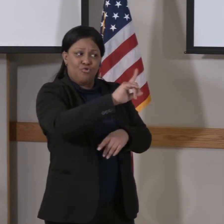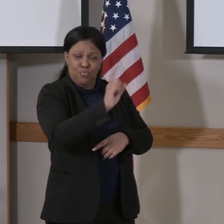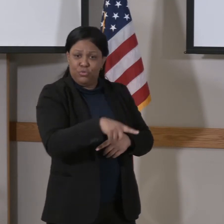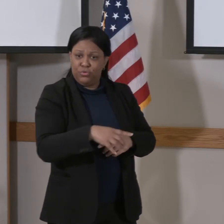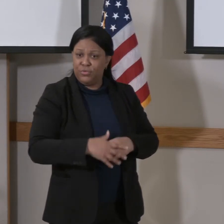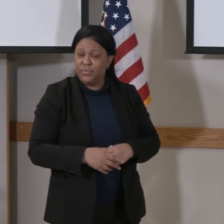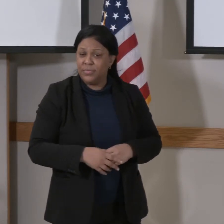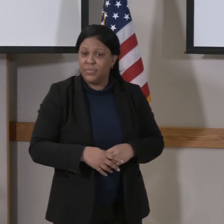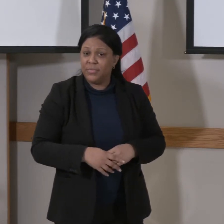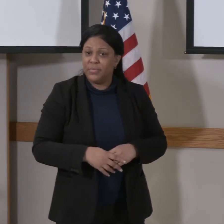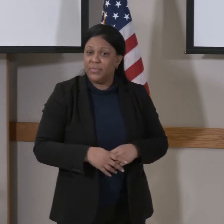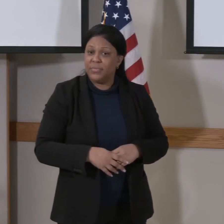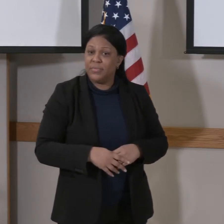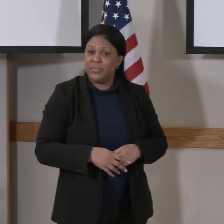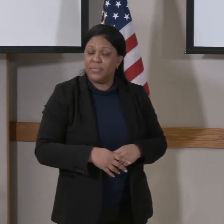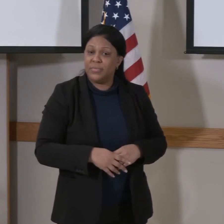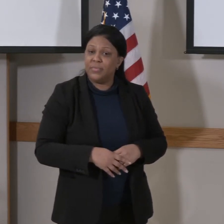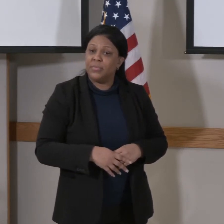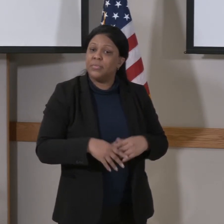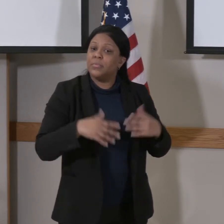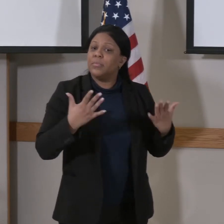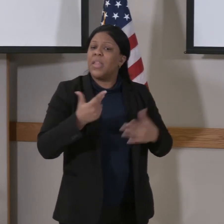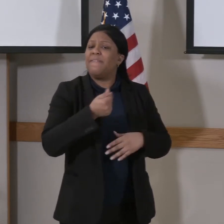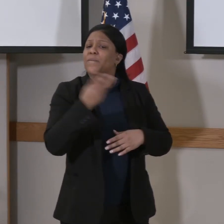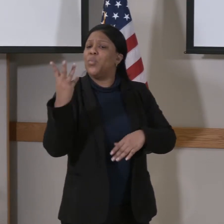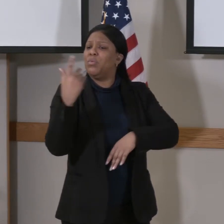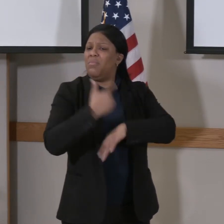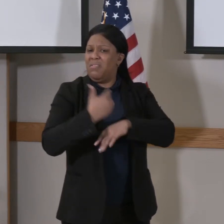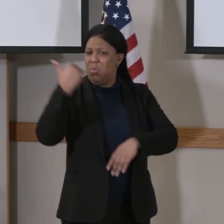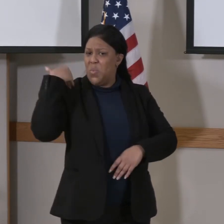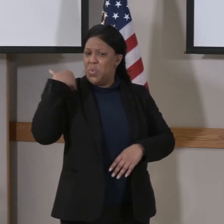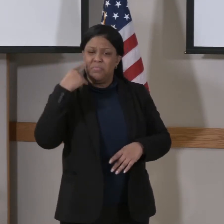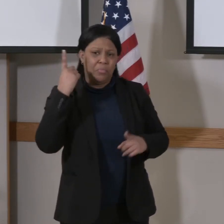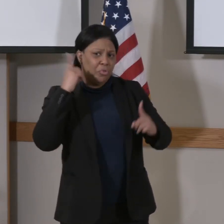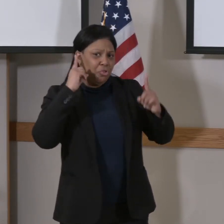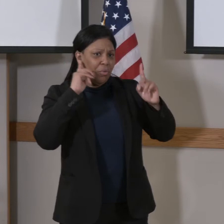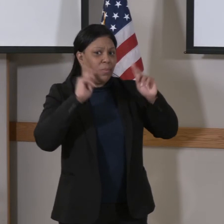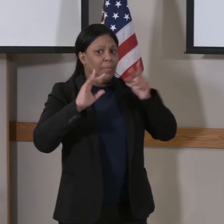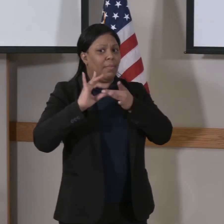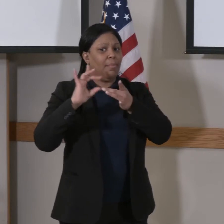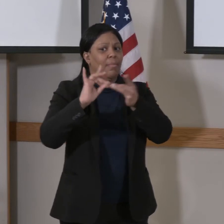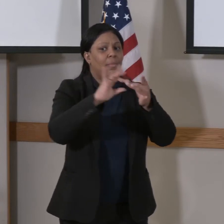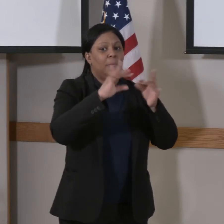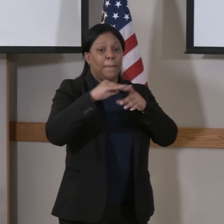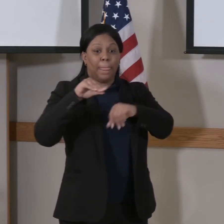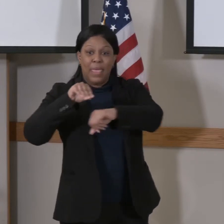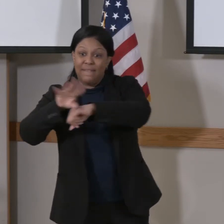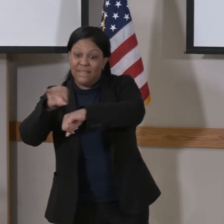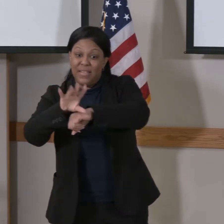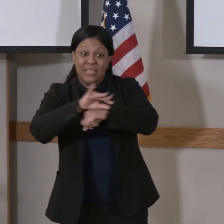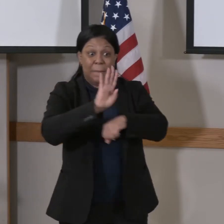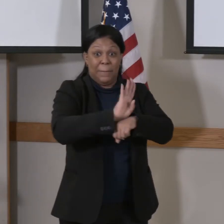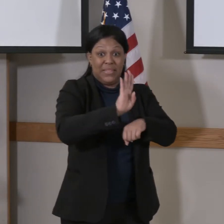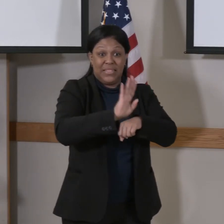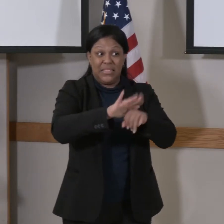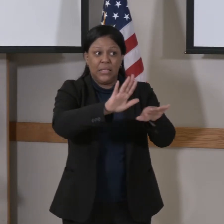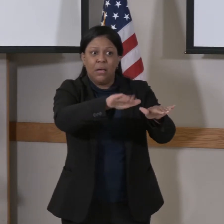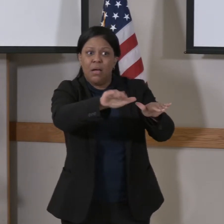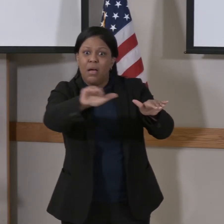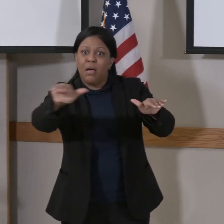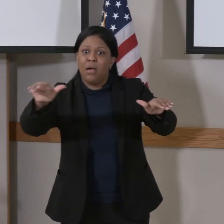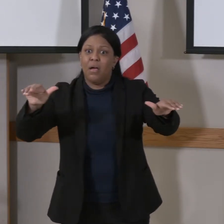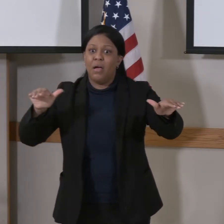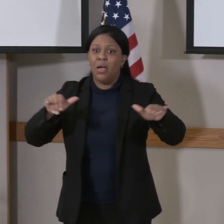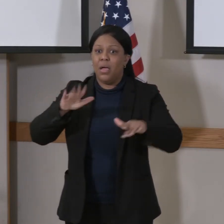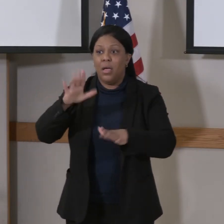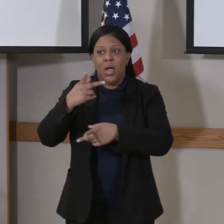heard businesses giving guidance about, you know, you may want to board up, here's what to do if you bring in extra security. Just